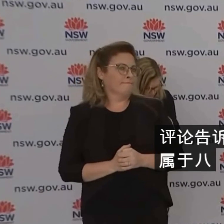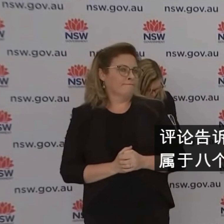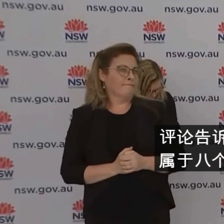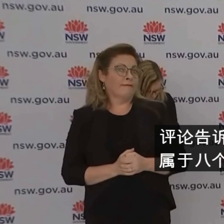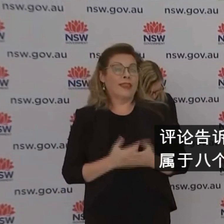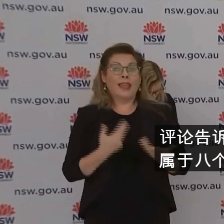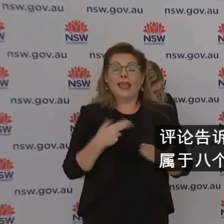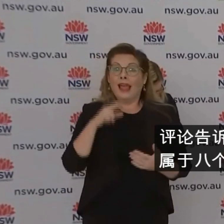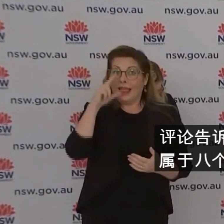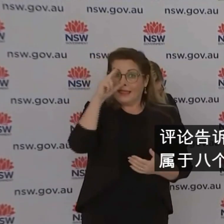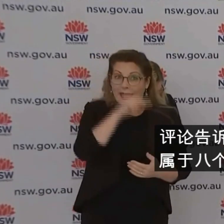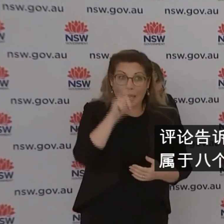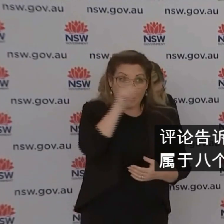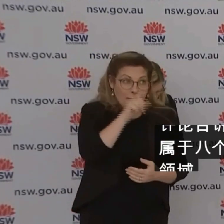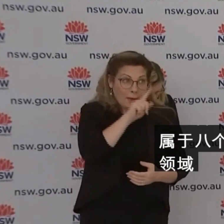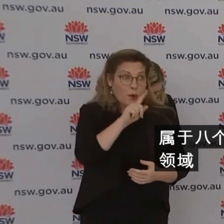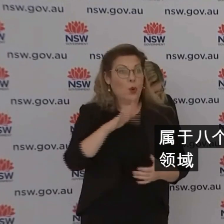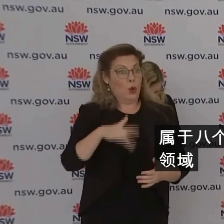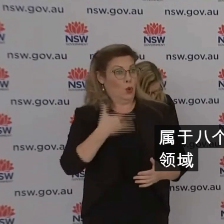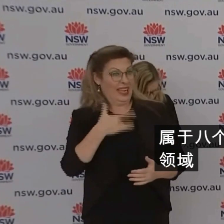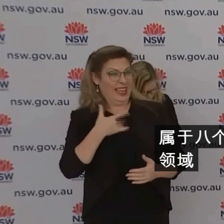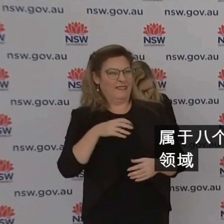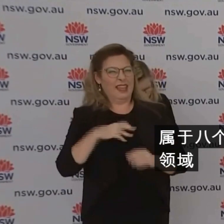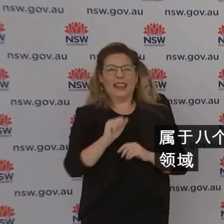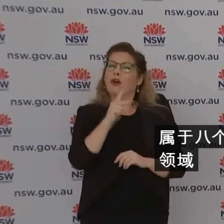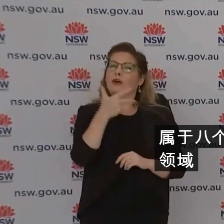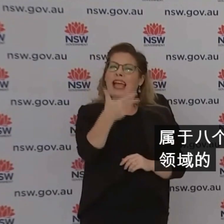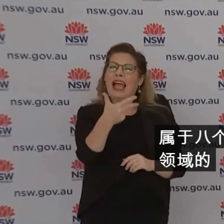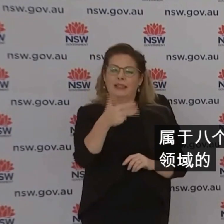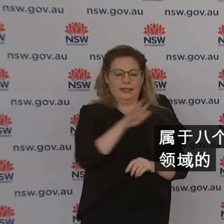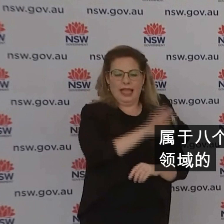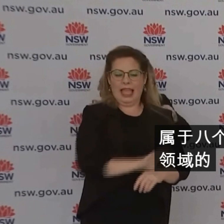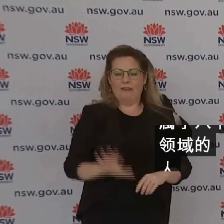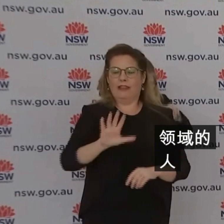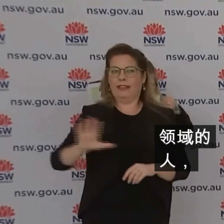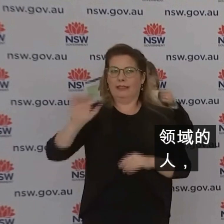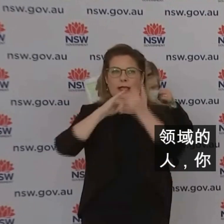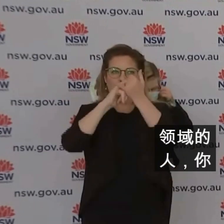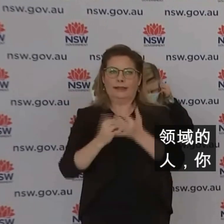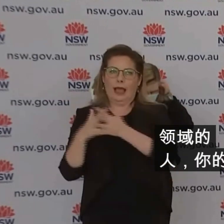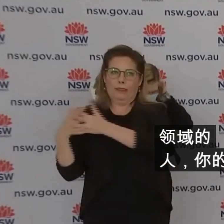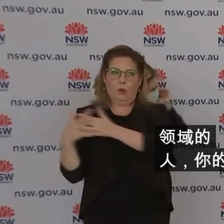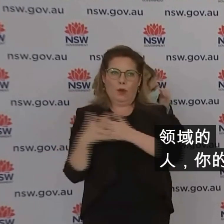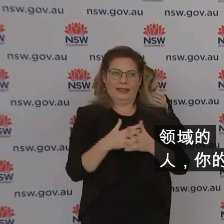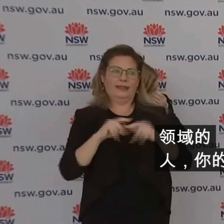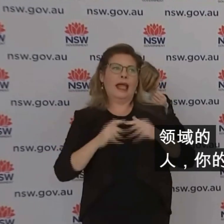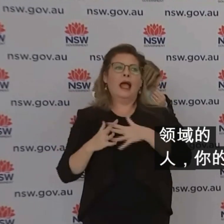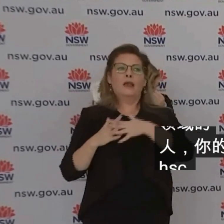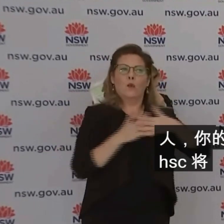in the 8 LGAs of concern, local government areas of concern at the present time. You have